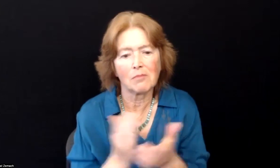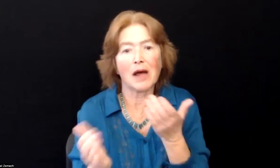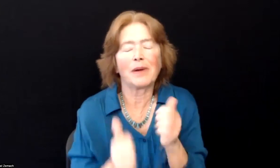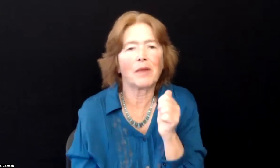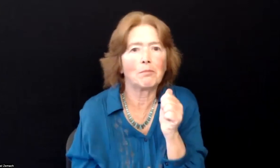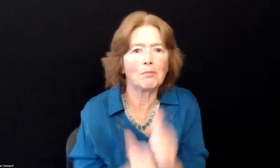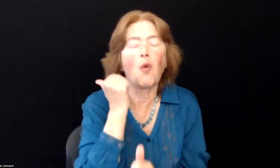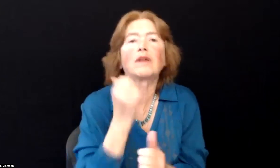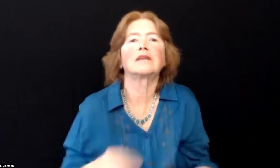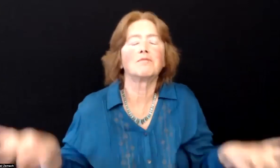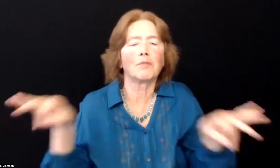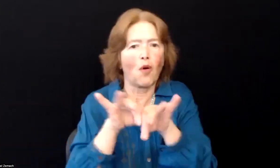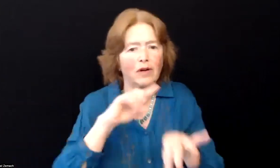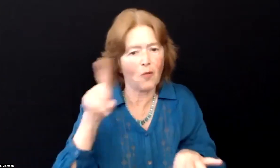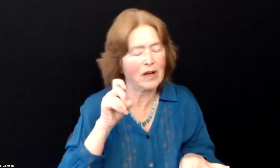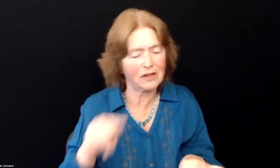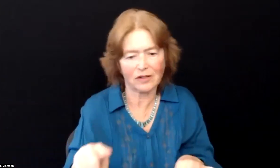And maybe the most important question here.